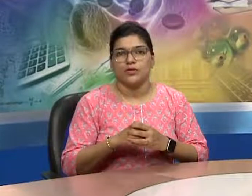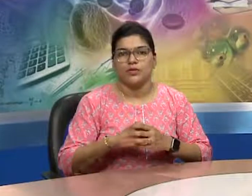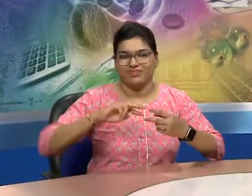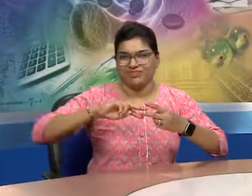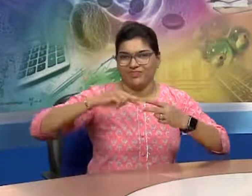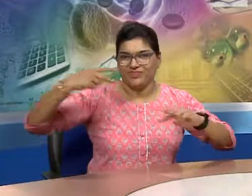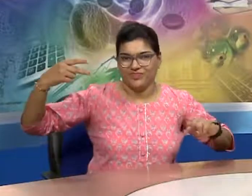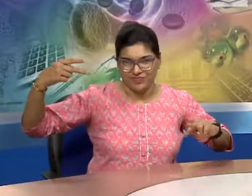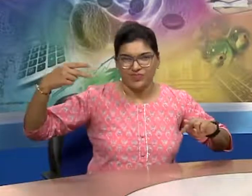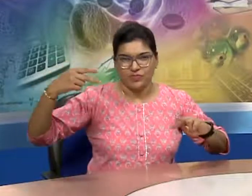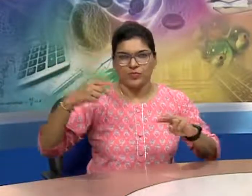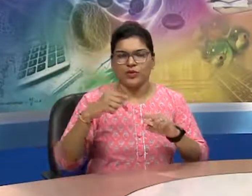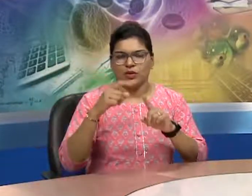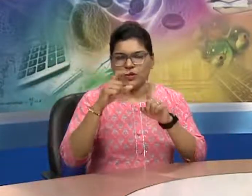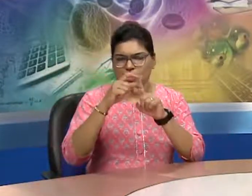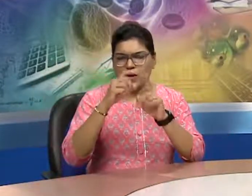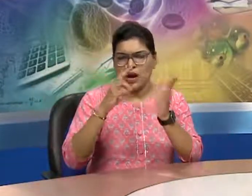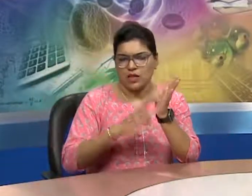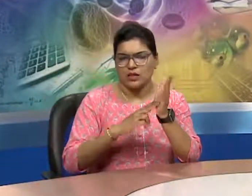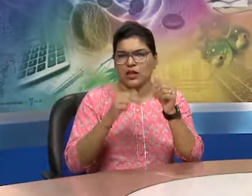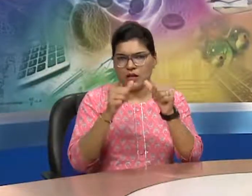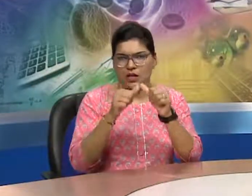This word is genetic.